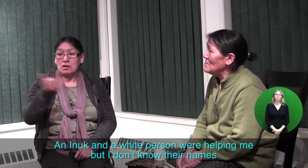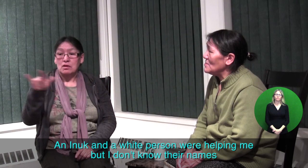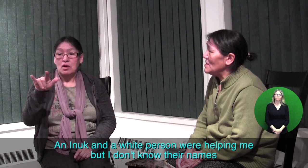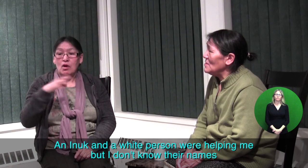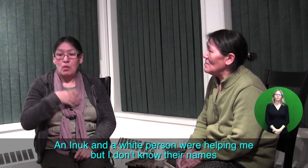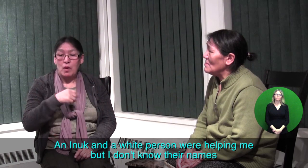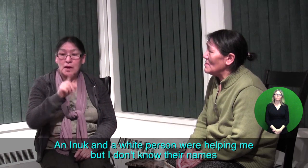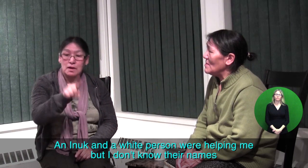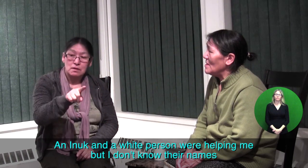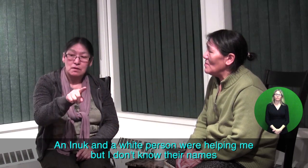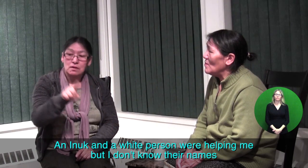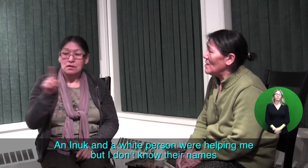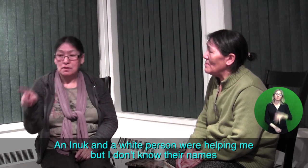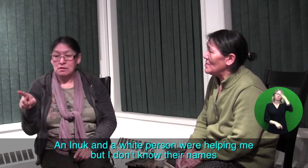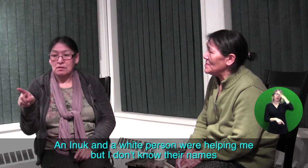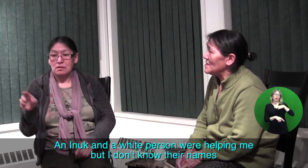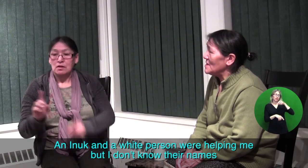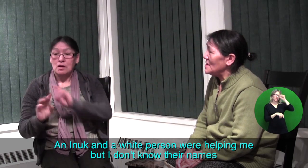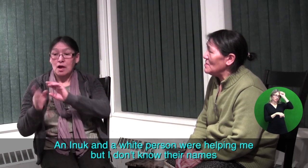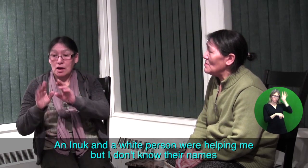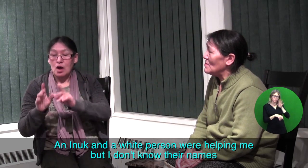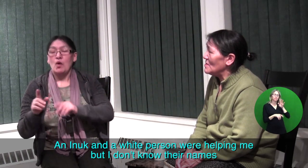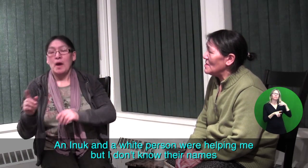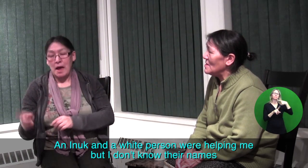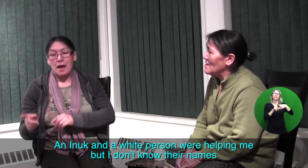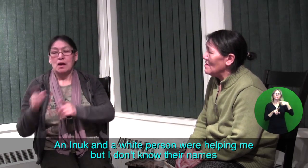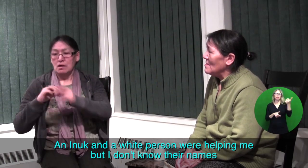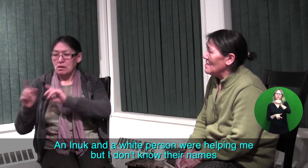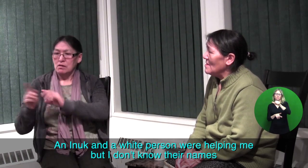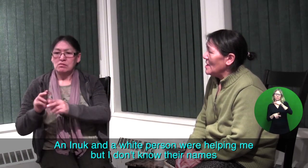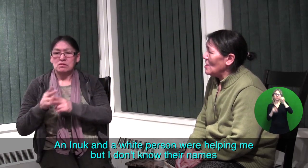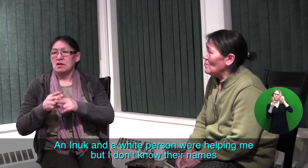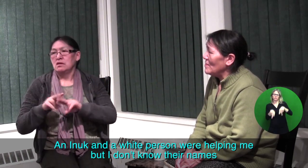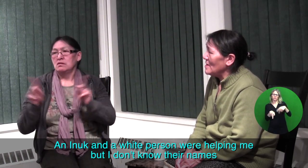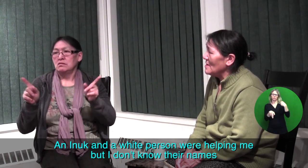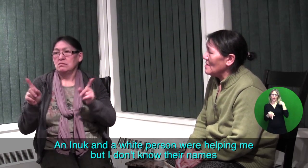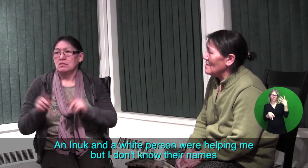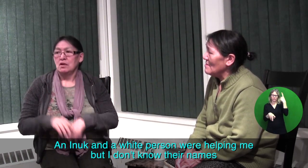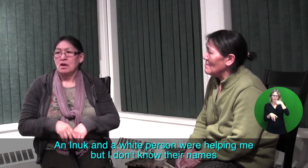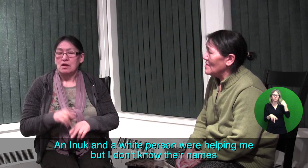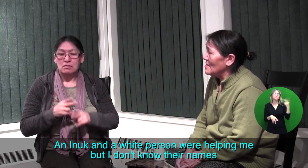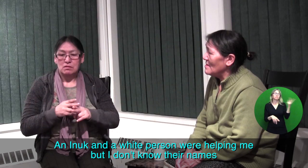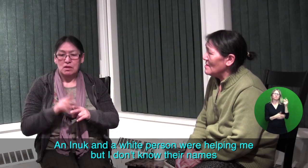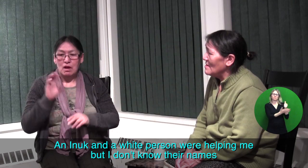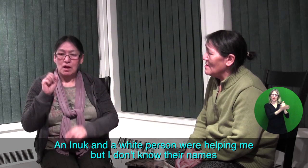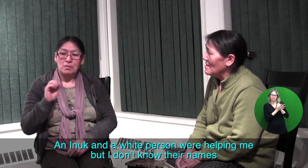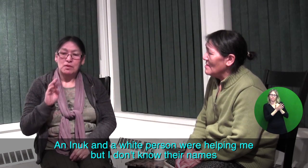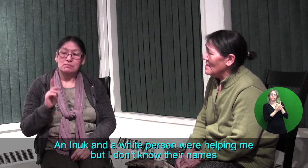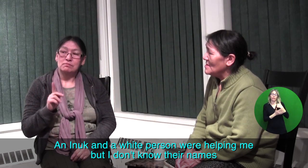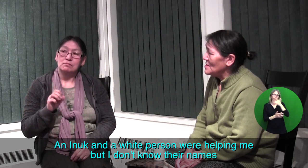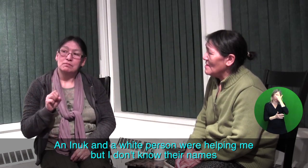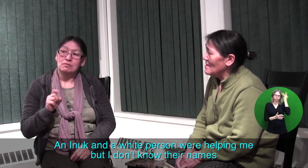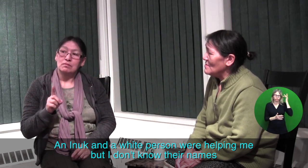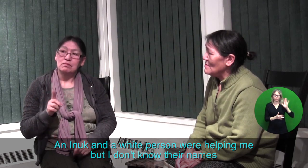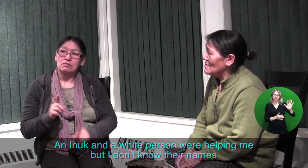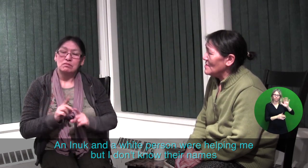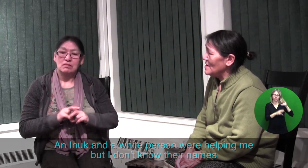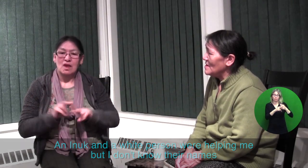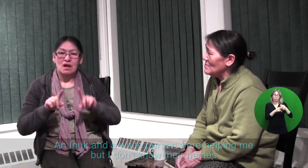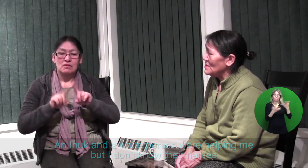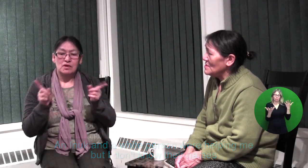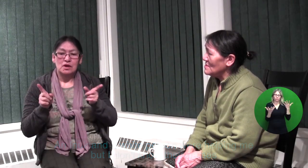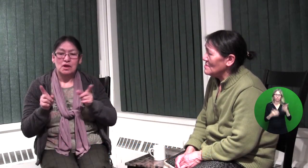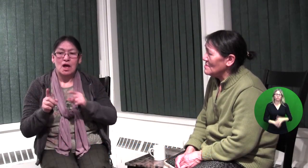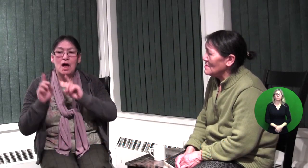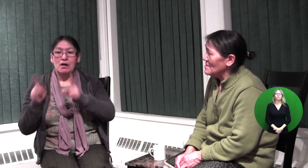My Inuk and white person and Inuk were helping, but I don't know